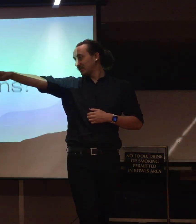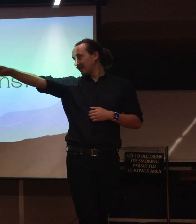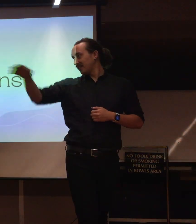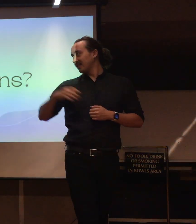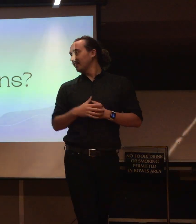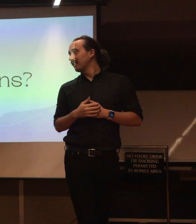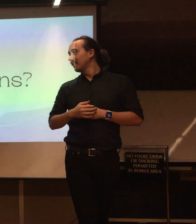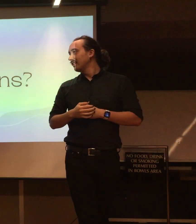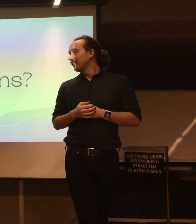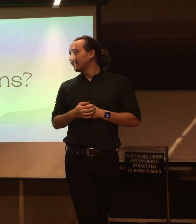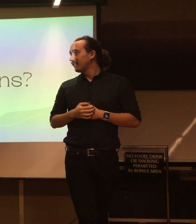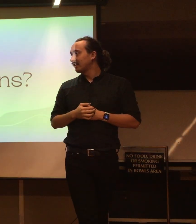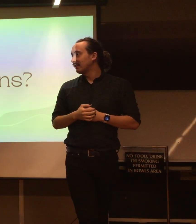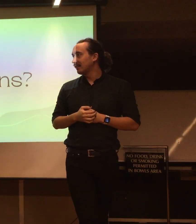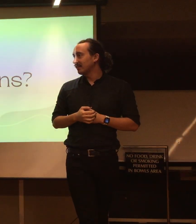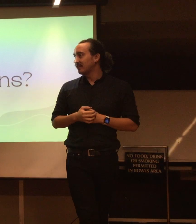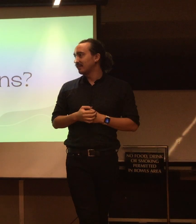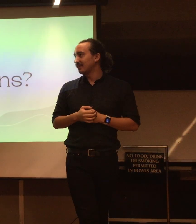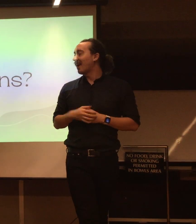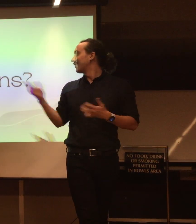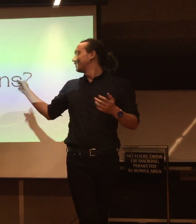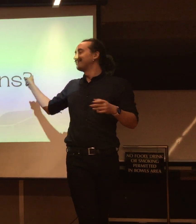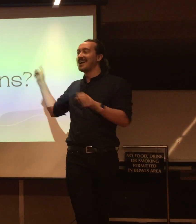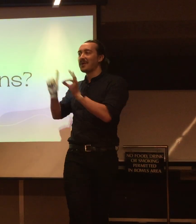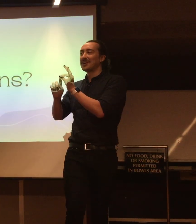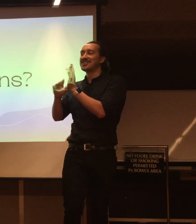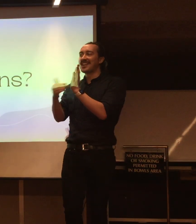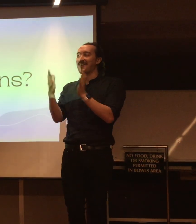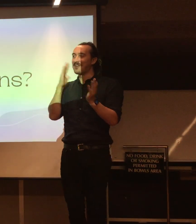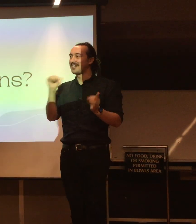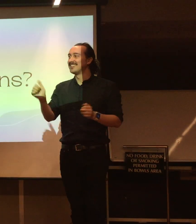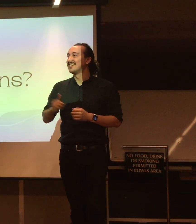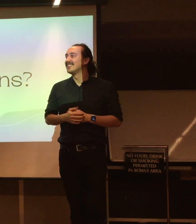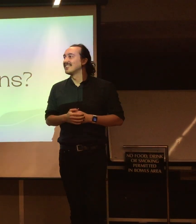One more question here. Yeah. We're at the question stage anyway.